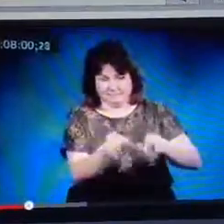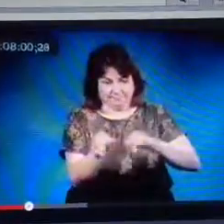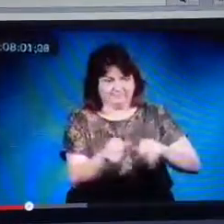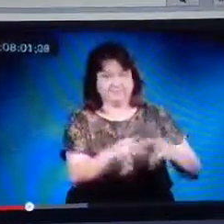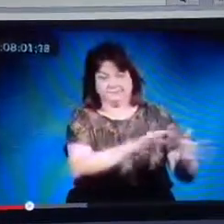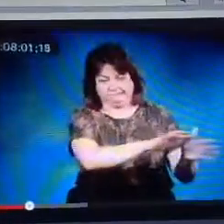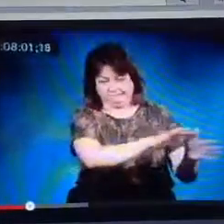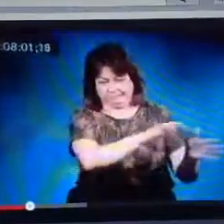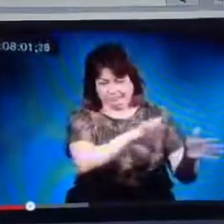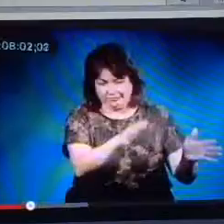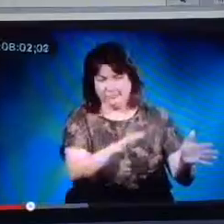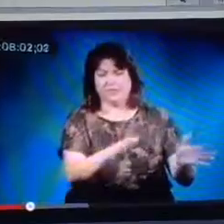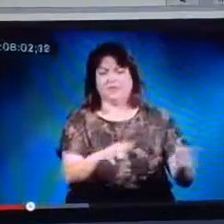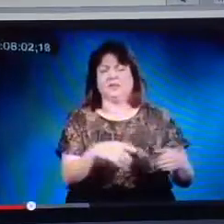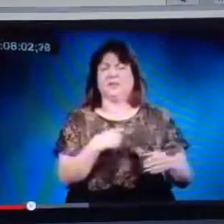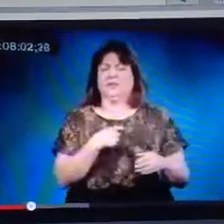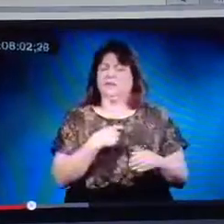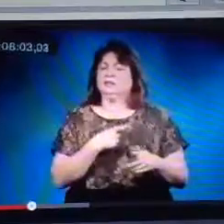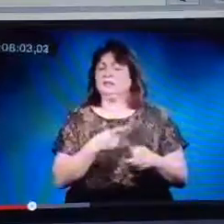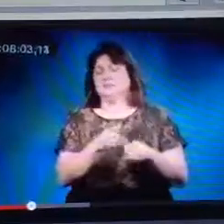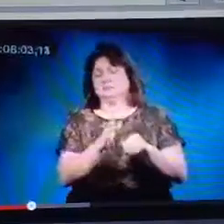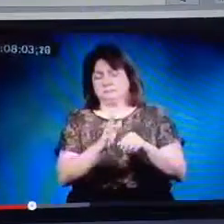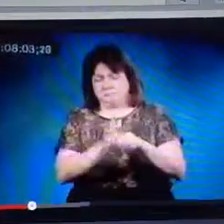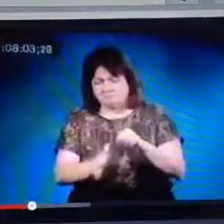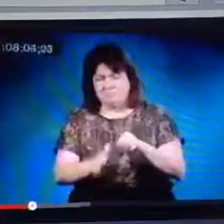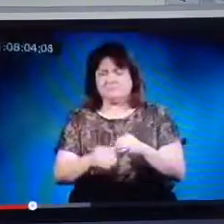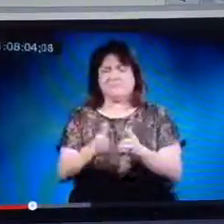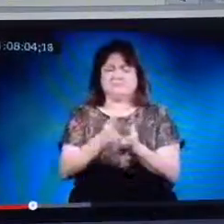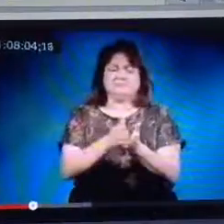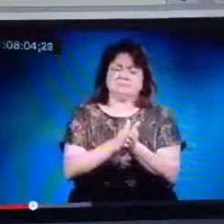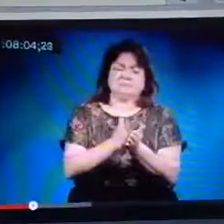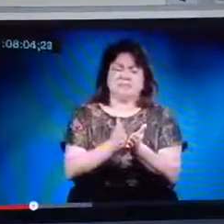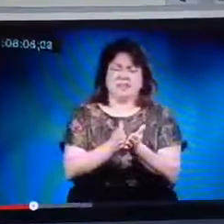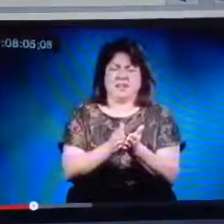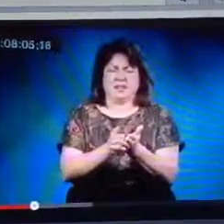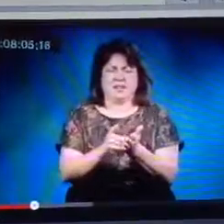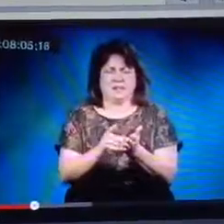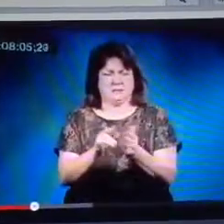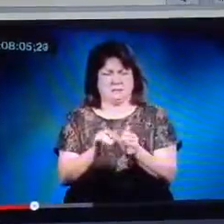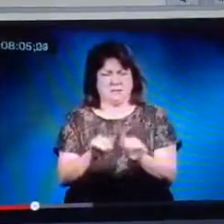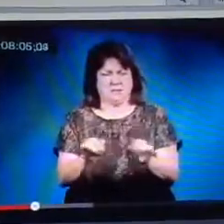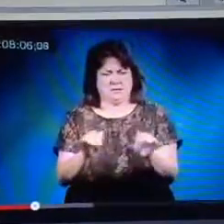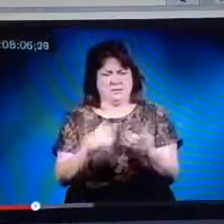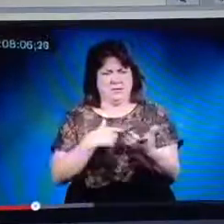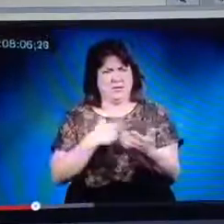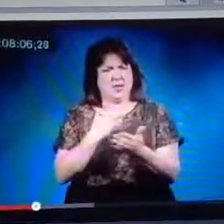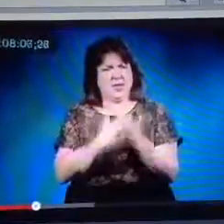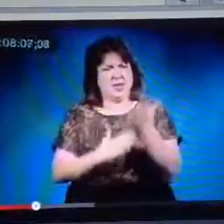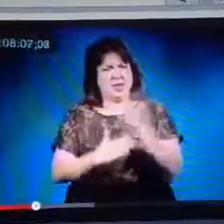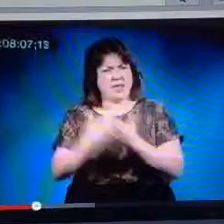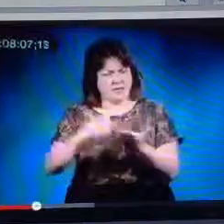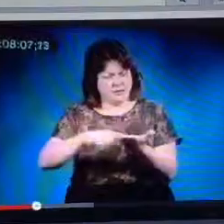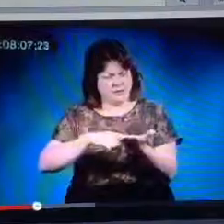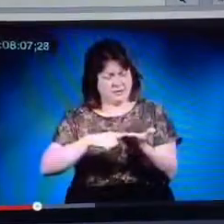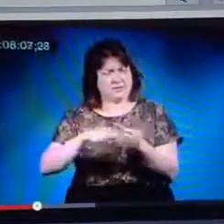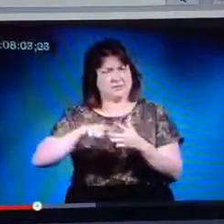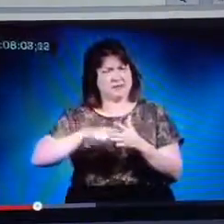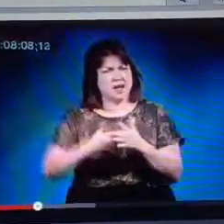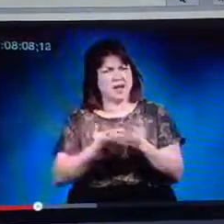So I made this process go, and I had all the peppers that I was working with. And then all of a sudden